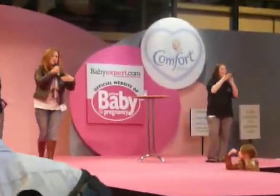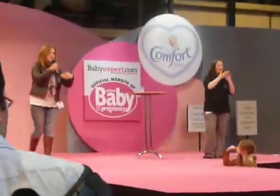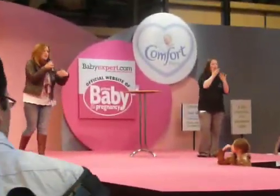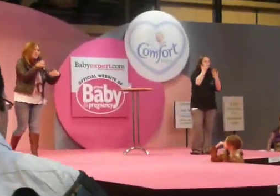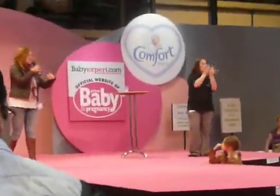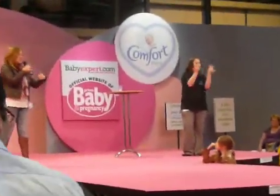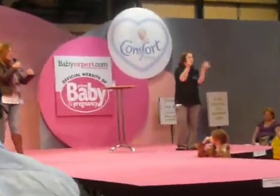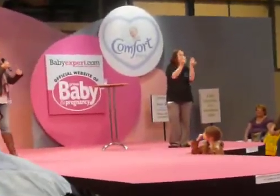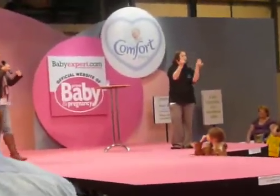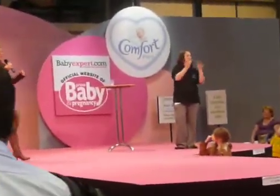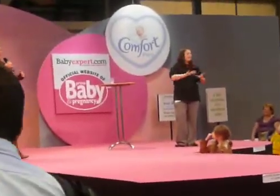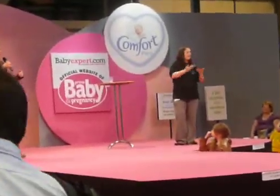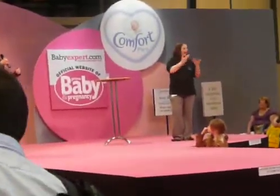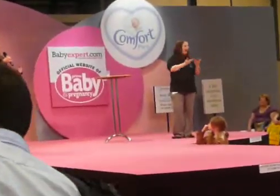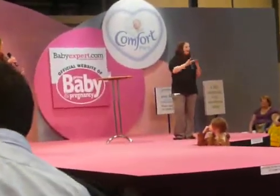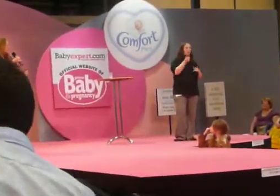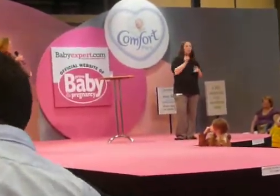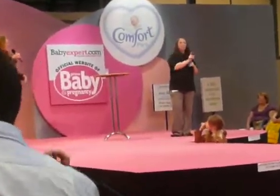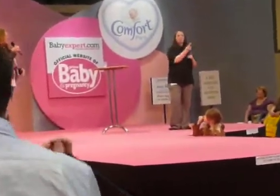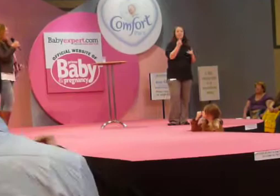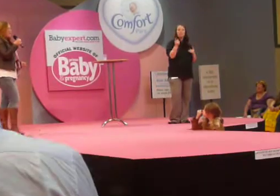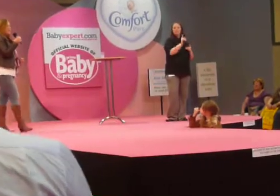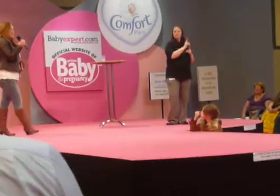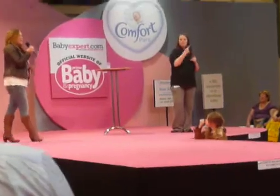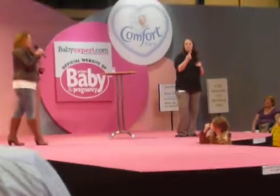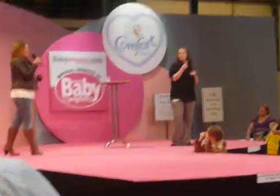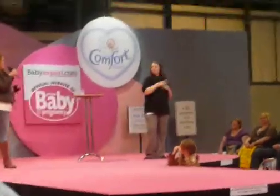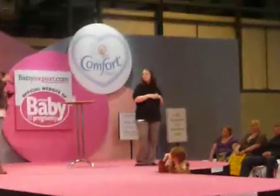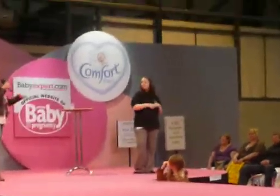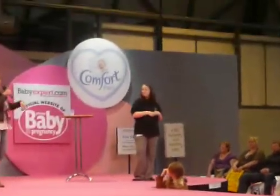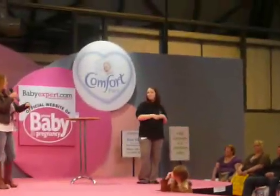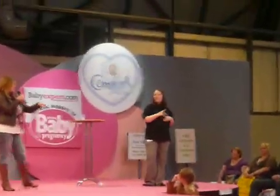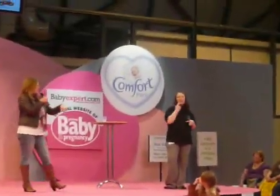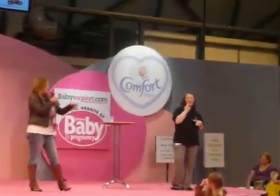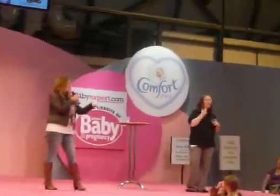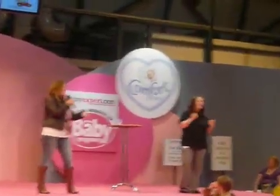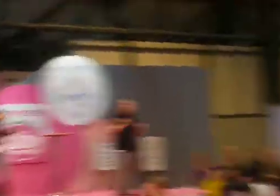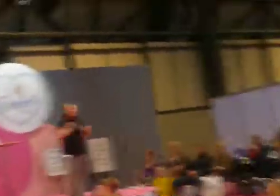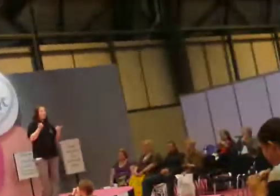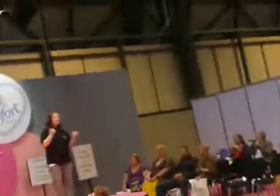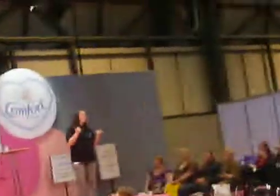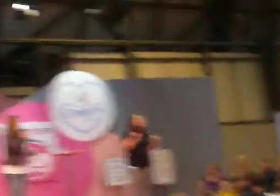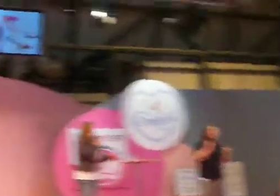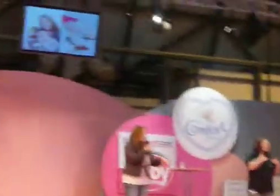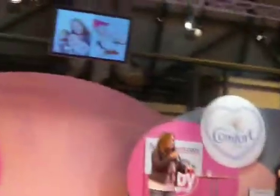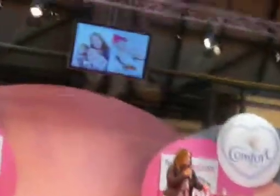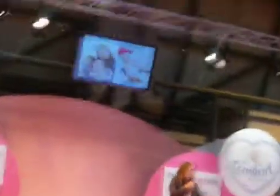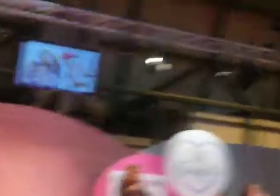doors for the stores that you're in. And I thought, oh, just, I'm in the